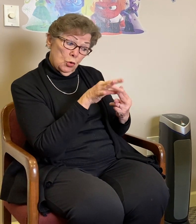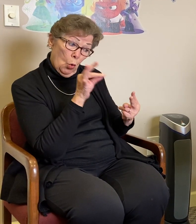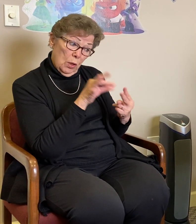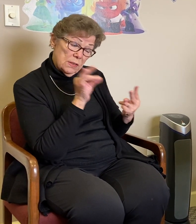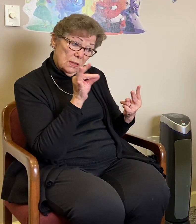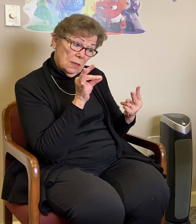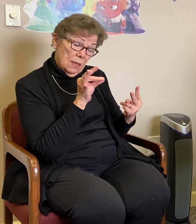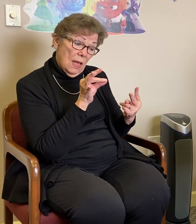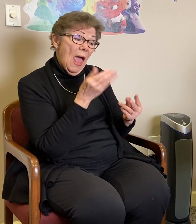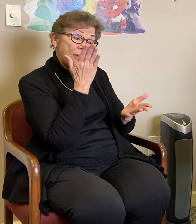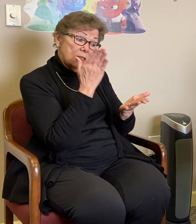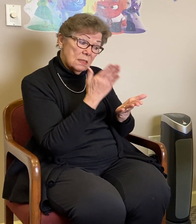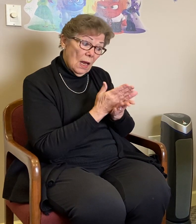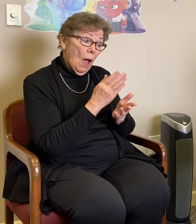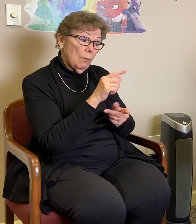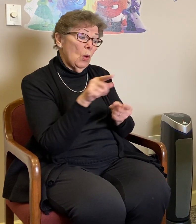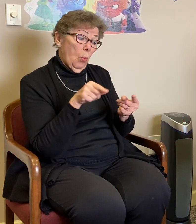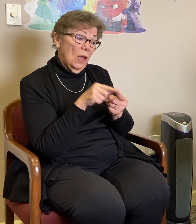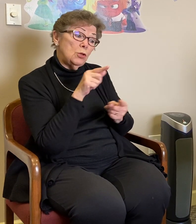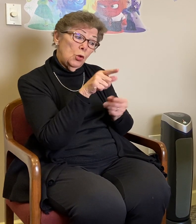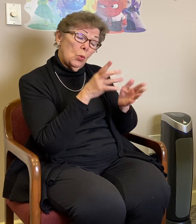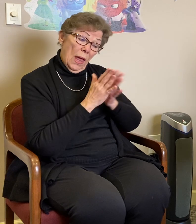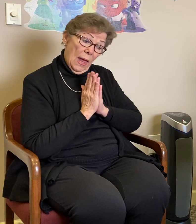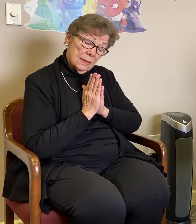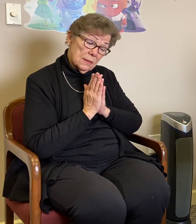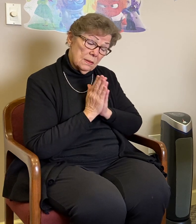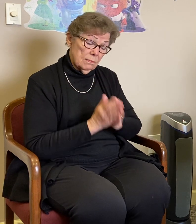and stop when you ask them to.